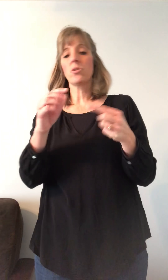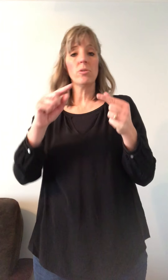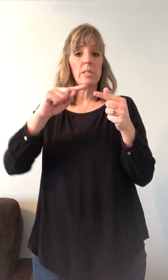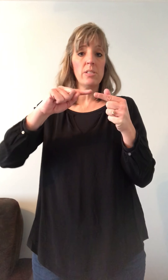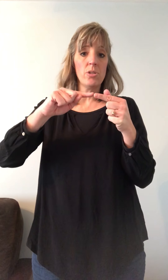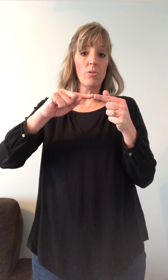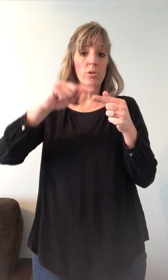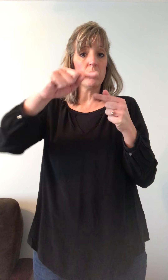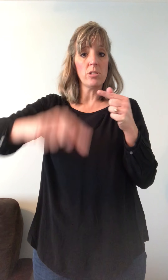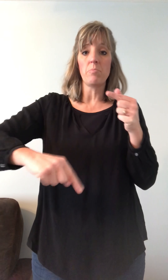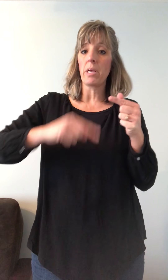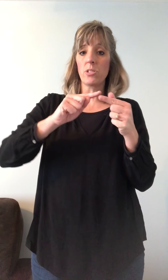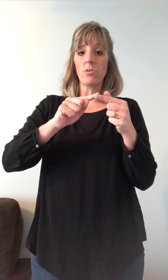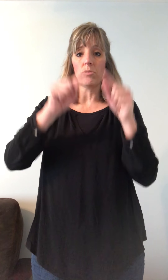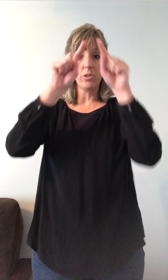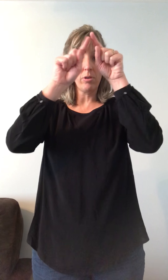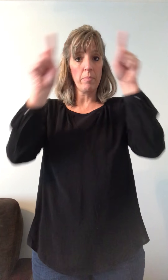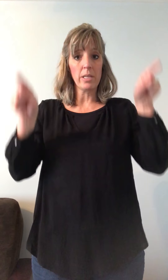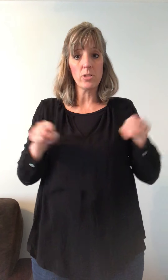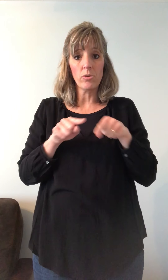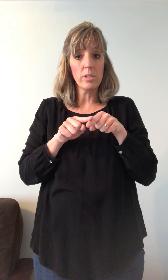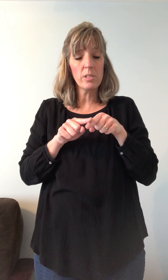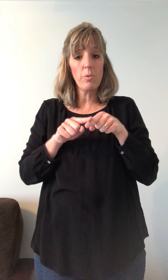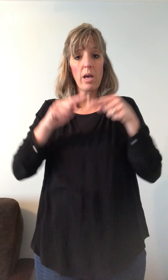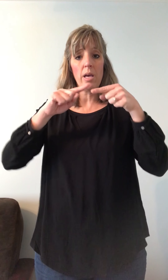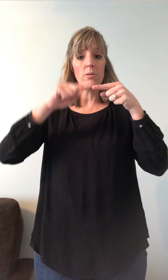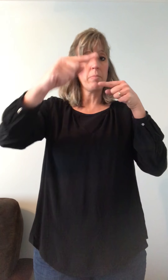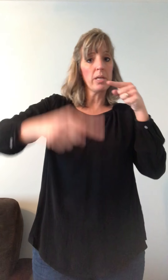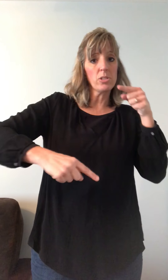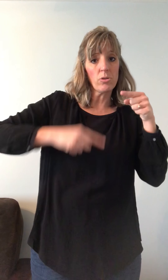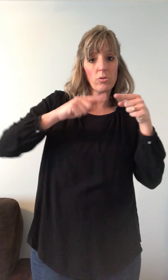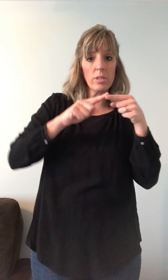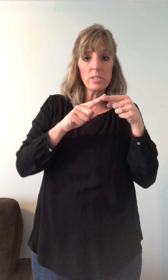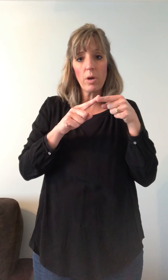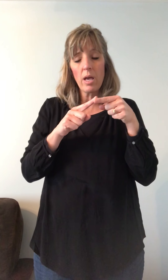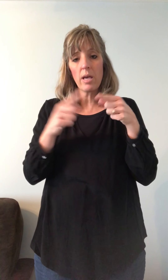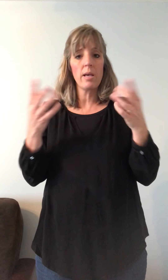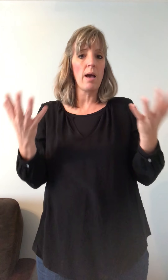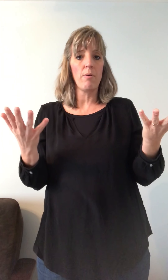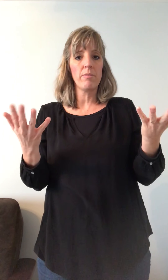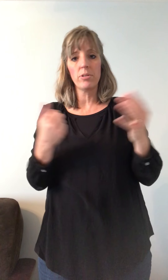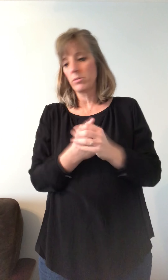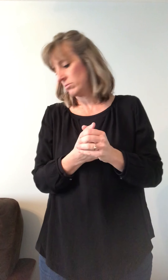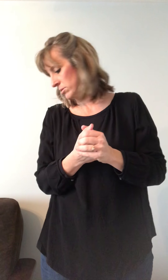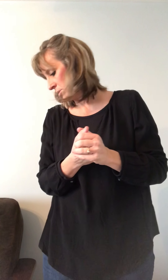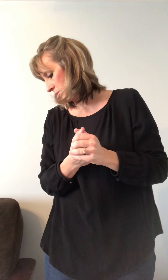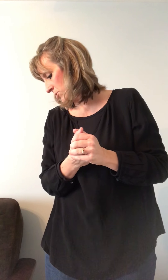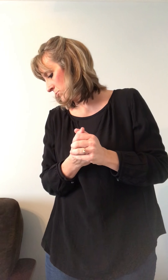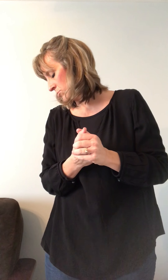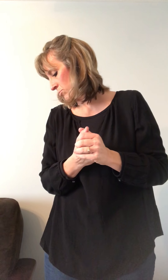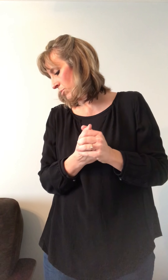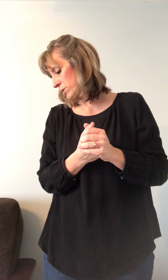Circle is, you know, you just make a circle. You can make a circle this way, you can make a circle this way, however you want to